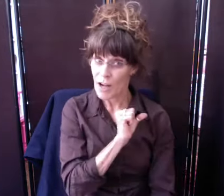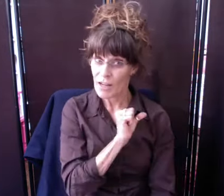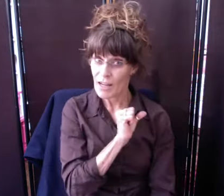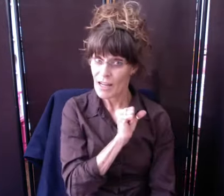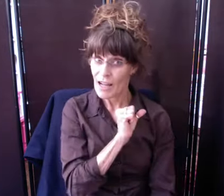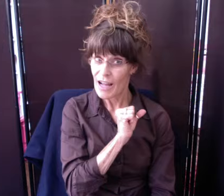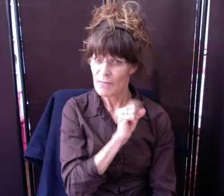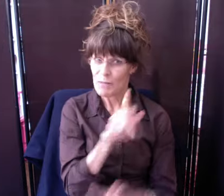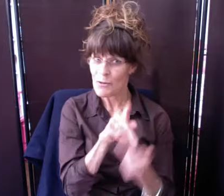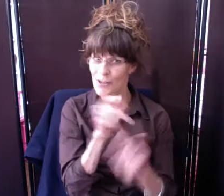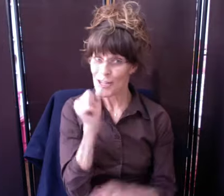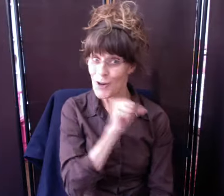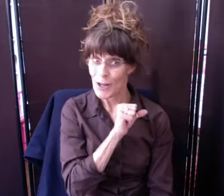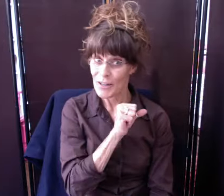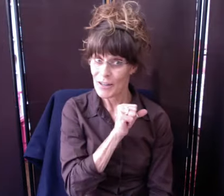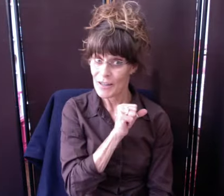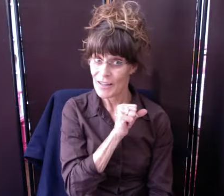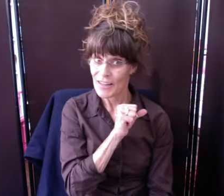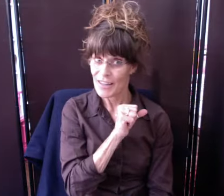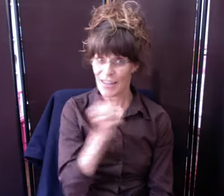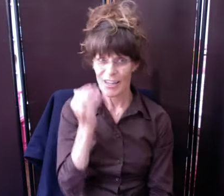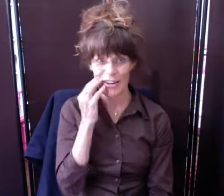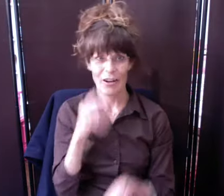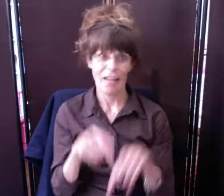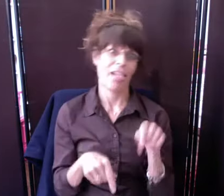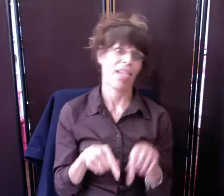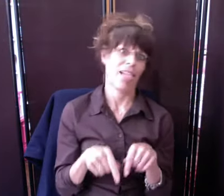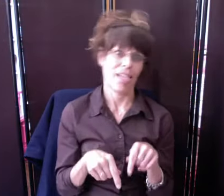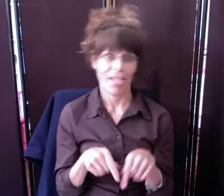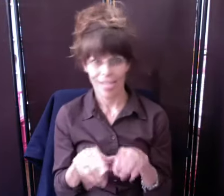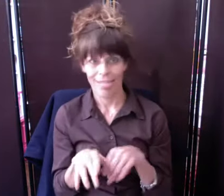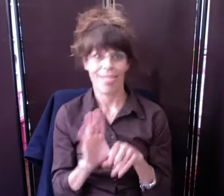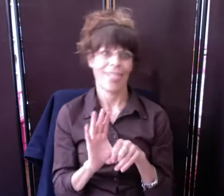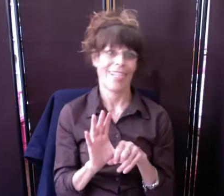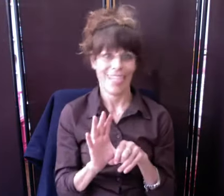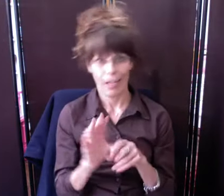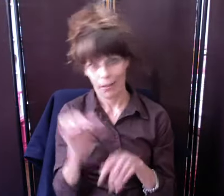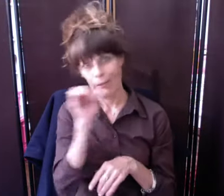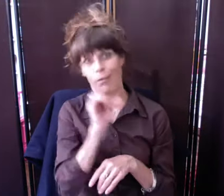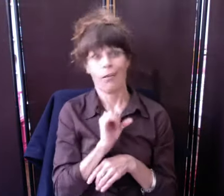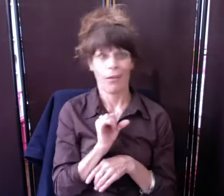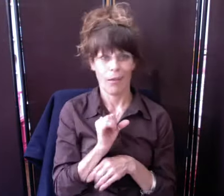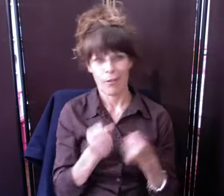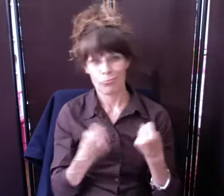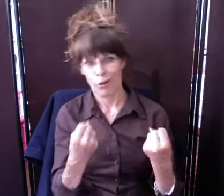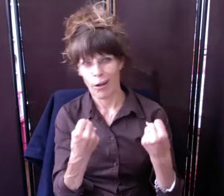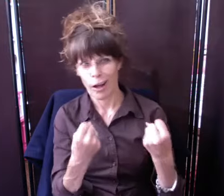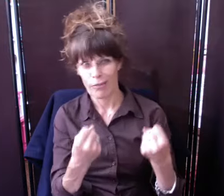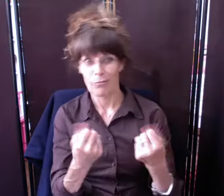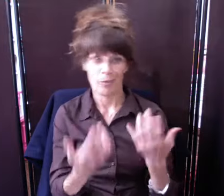thing, where your legs are wobbly, but you could still walk. You could probably drive, not too great. You could